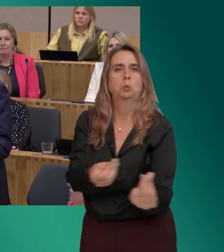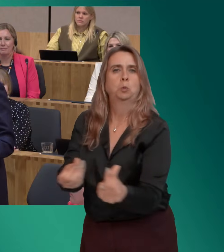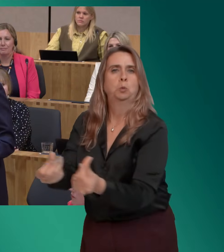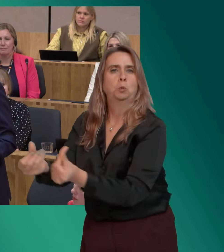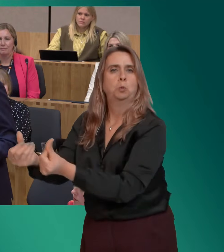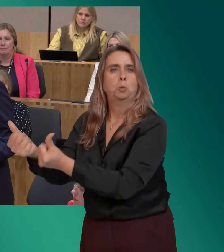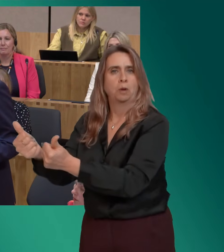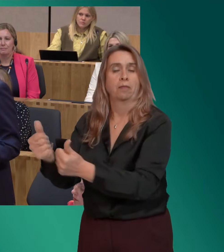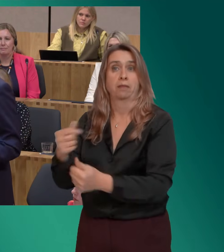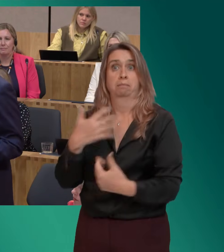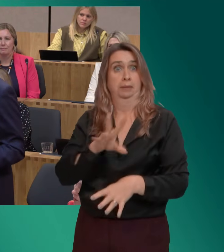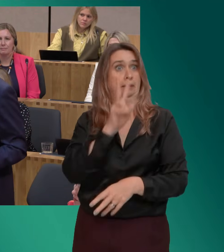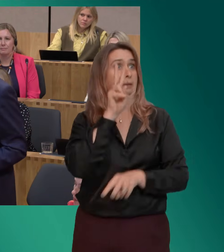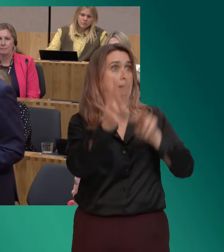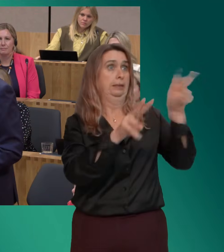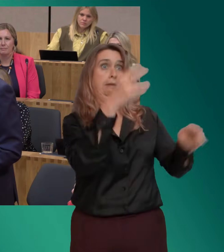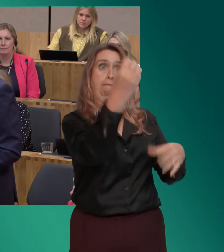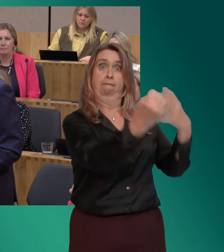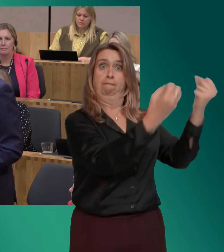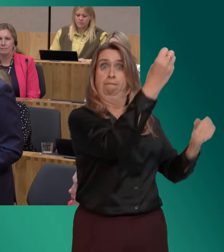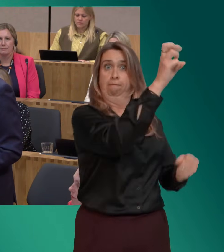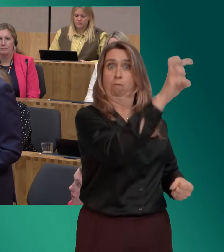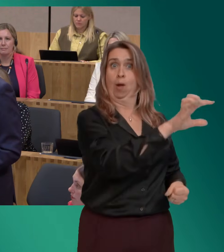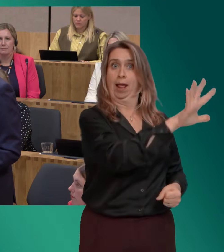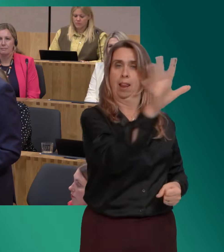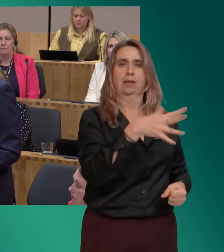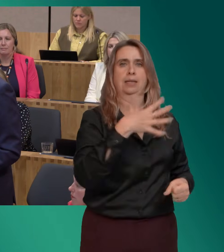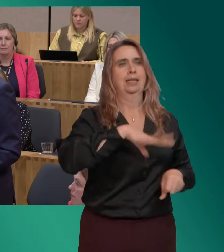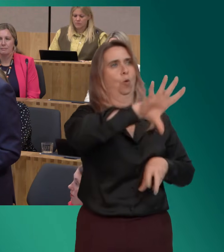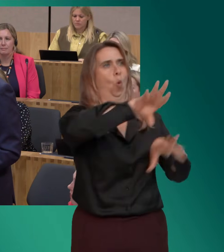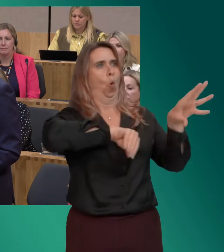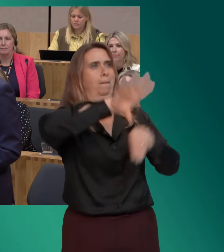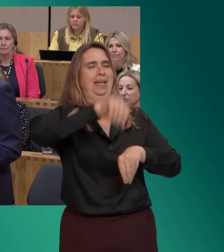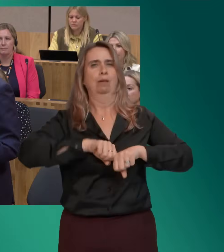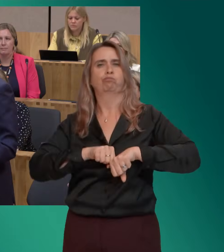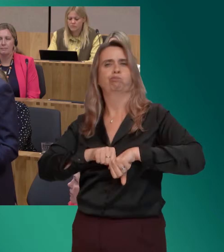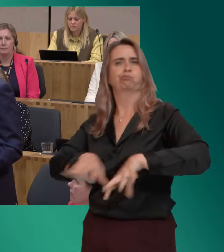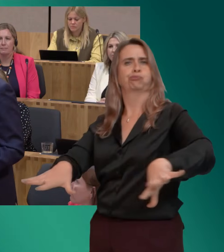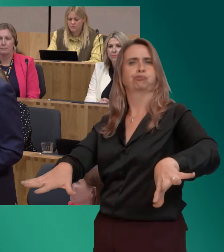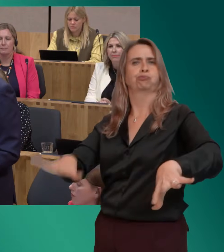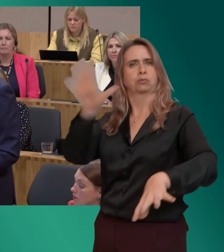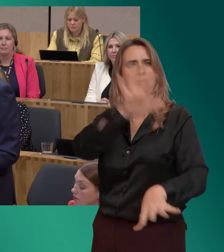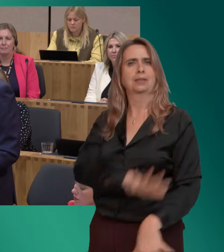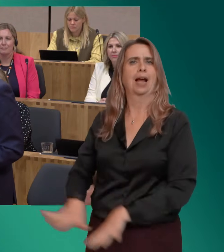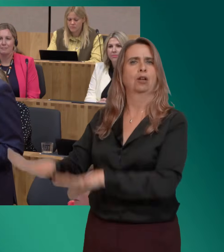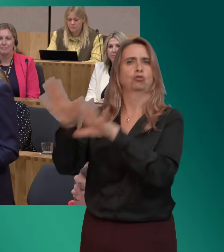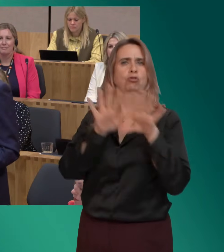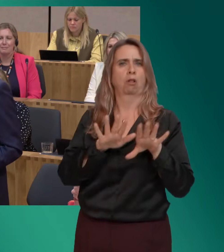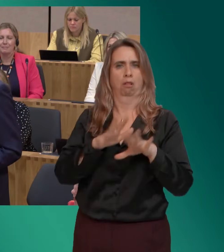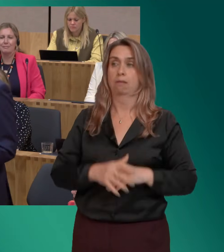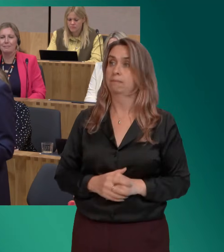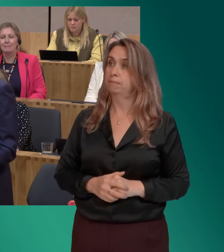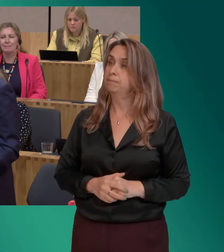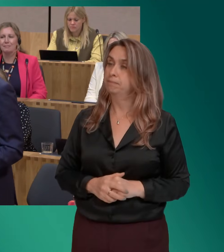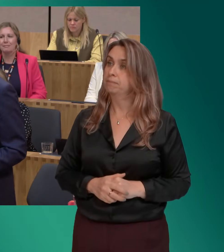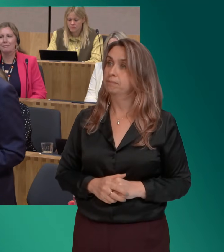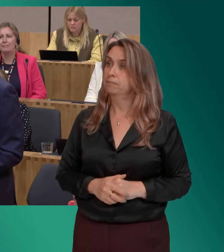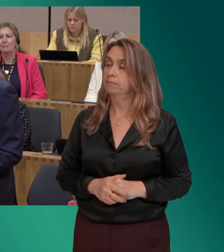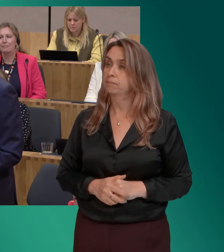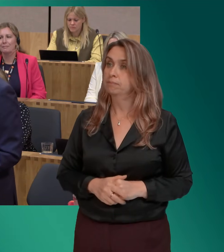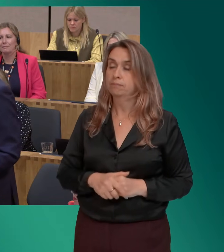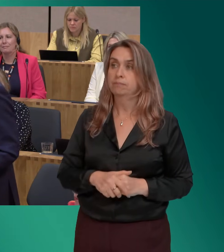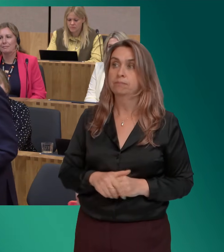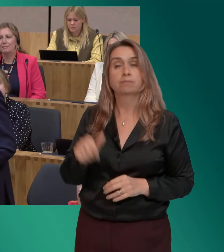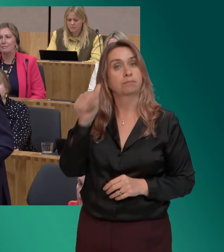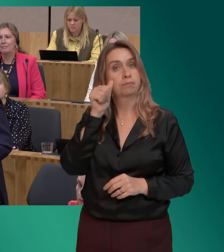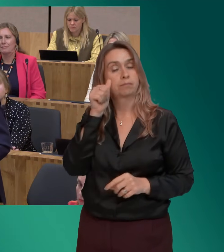already in place in some parts of Wales. We need to spread that and to ingrain it at a national level. We also know that the measures need to go hand in